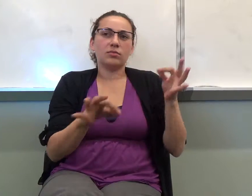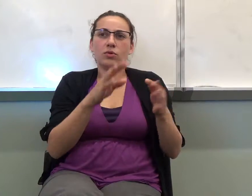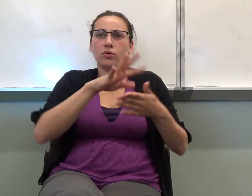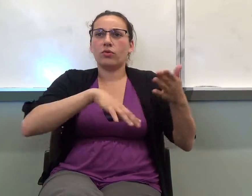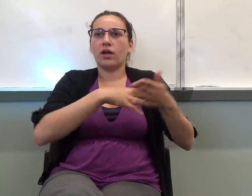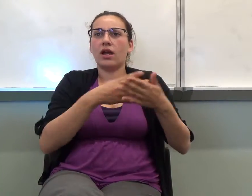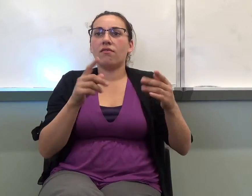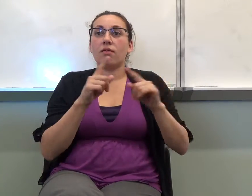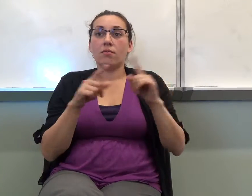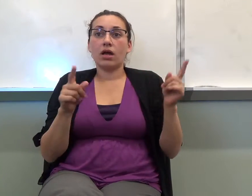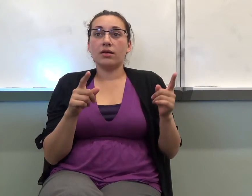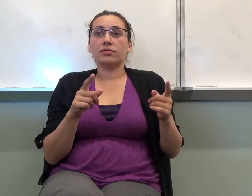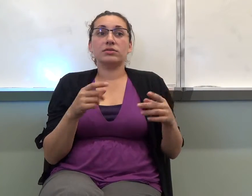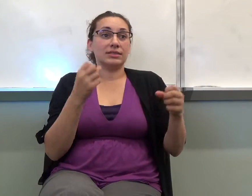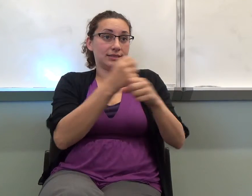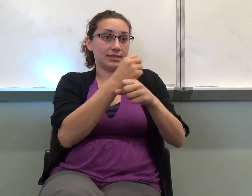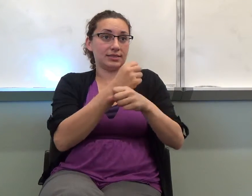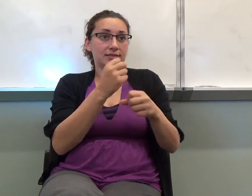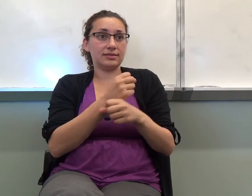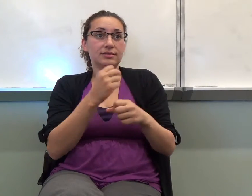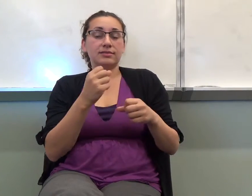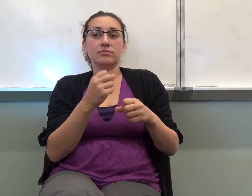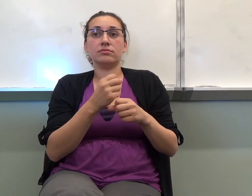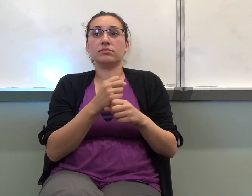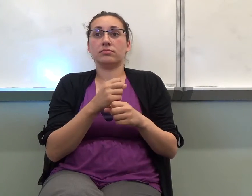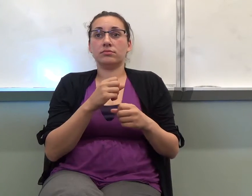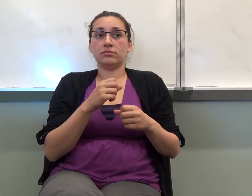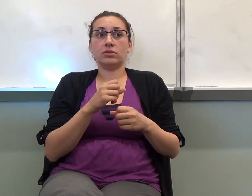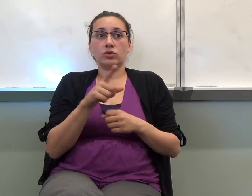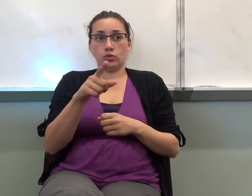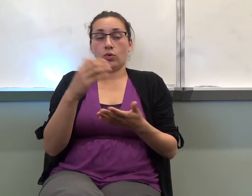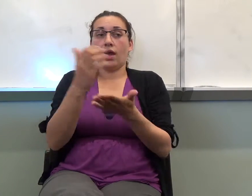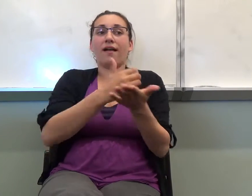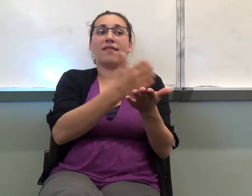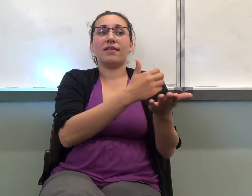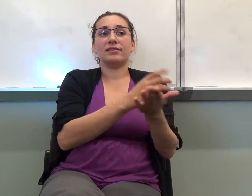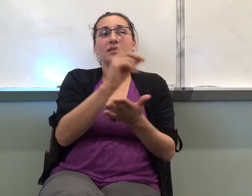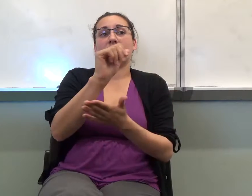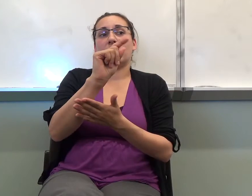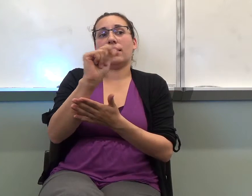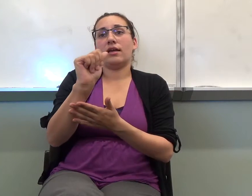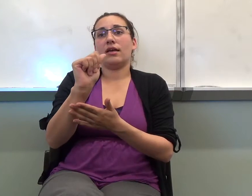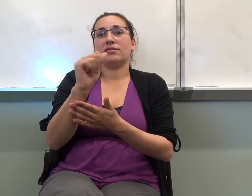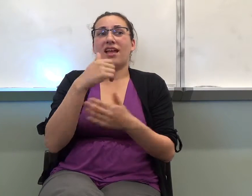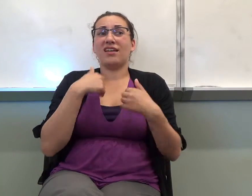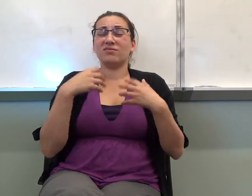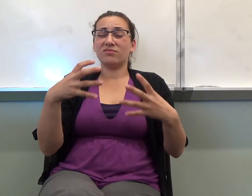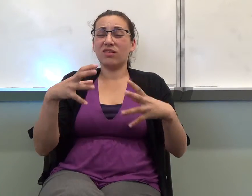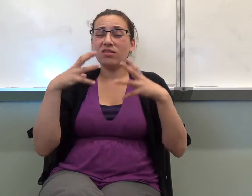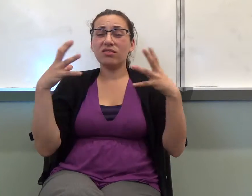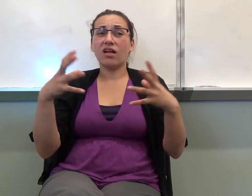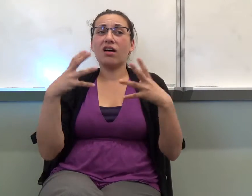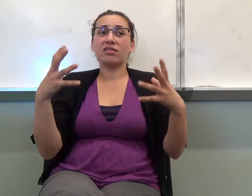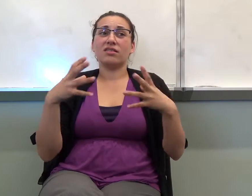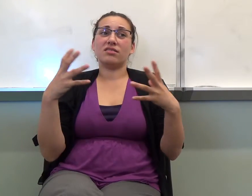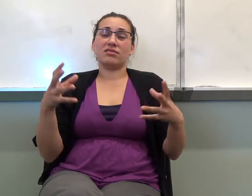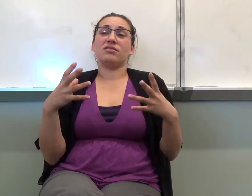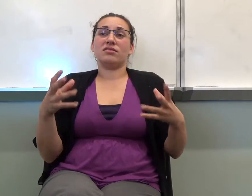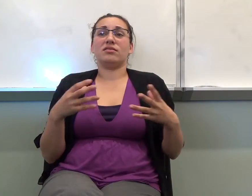in statistics that very often you're collecting data that has an awful lot of input. And, you know,